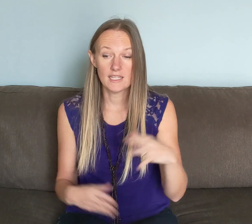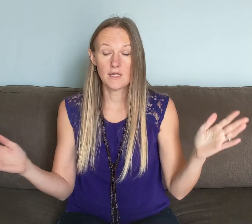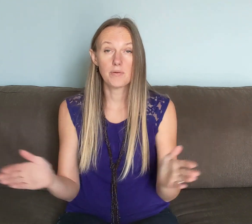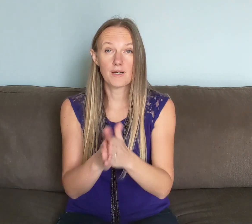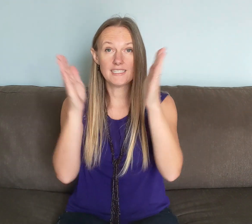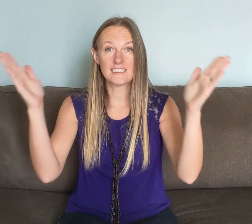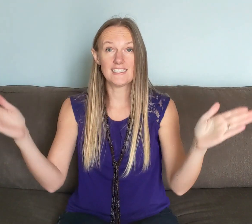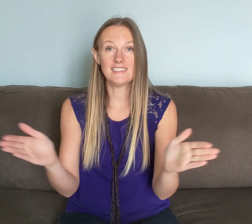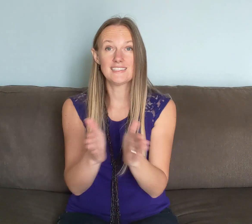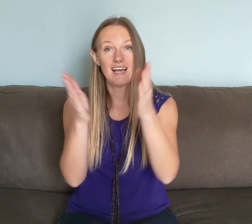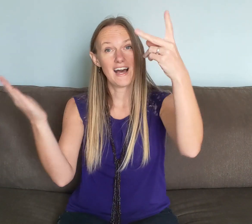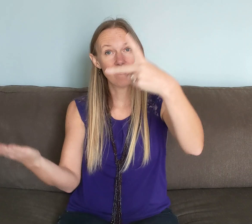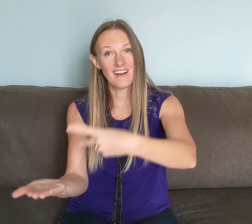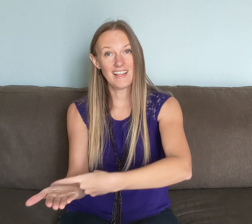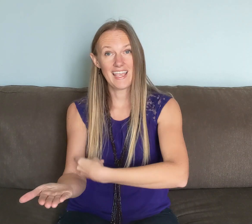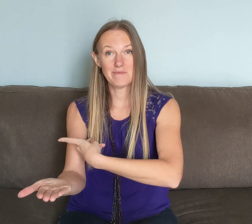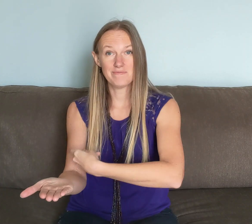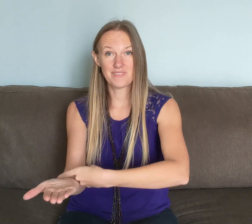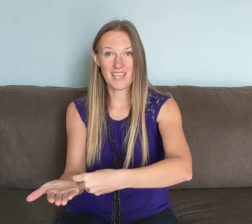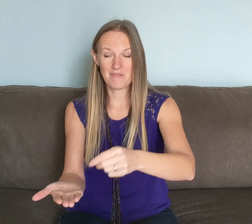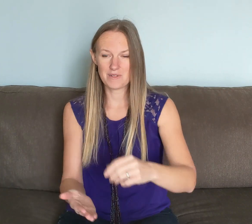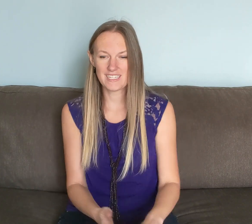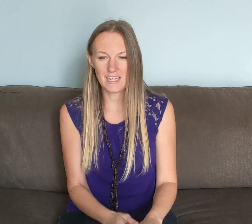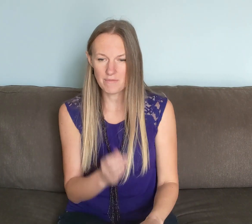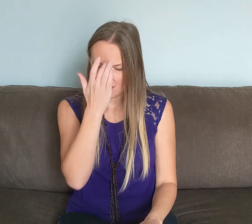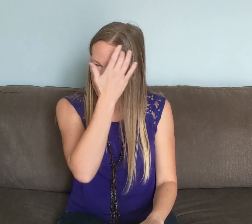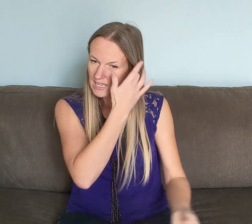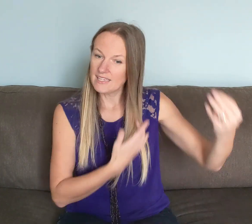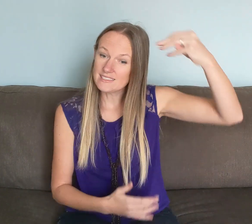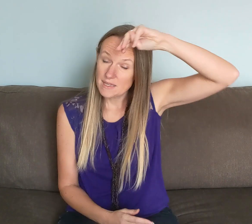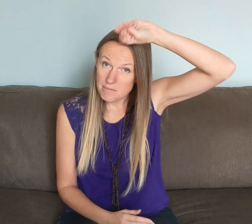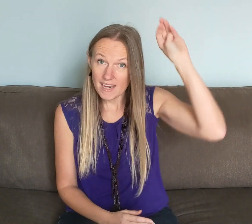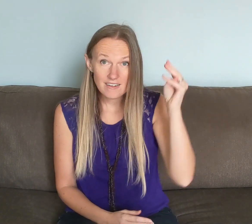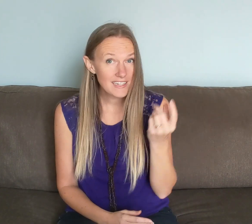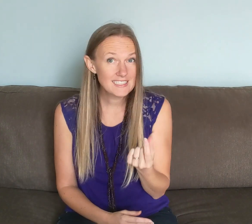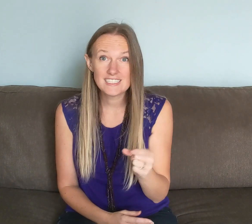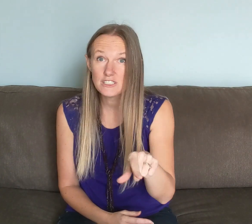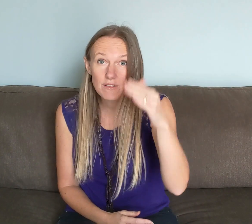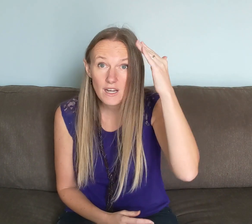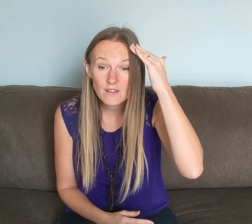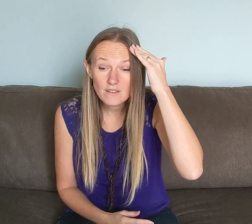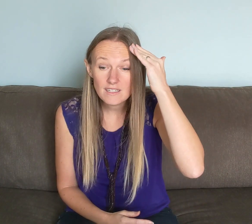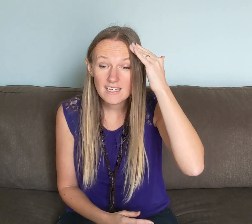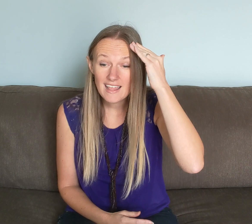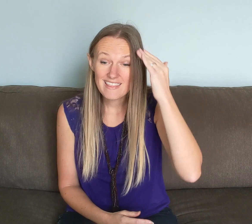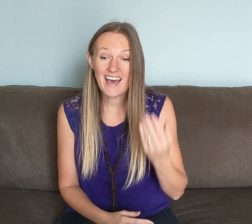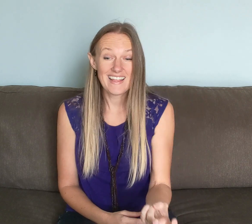the praises of our Lamb. Okay, one more time. It's Mary, did you know that